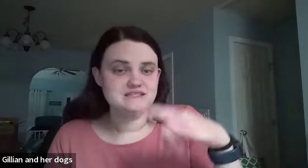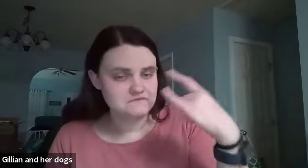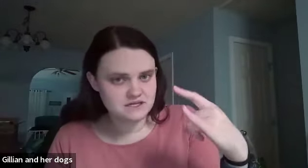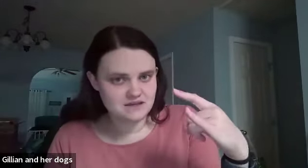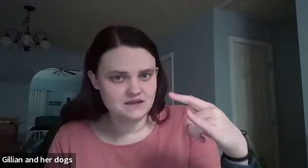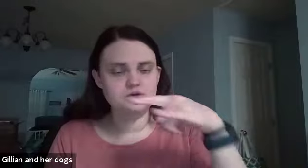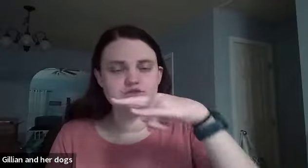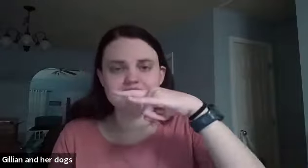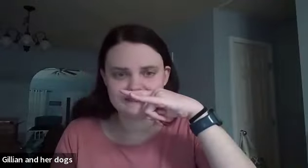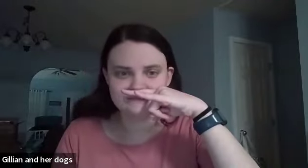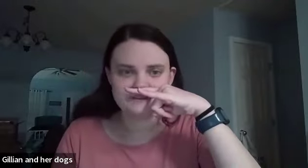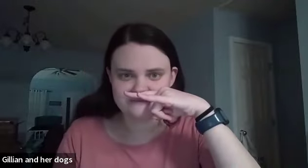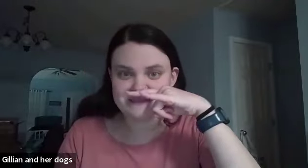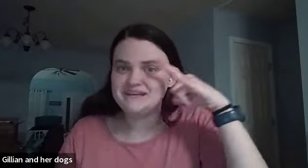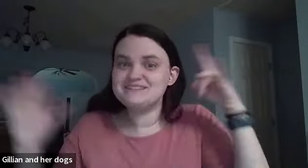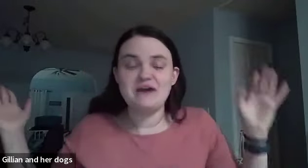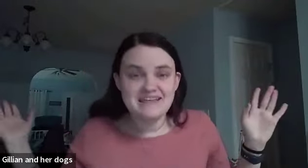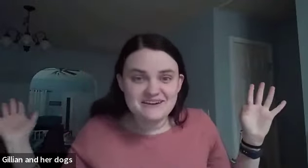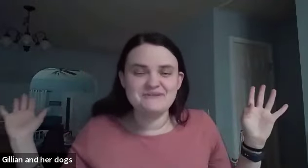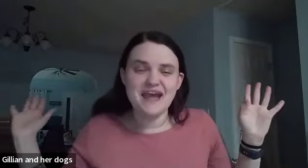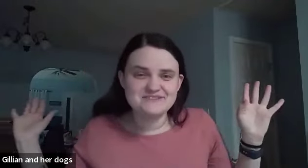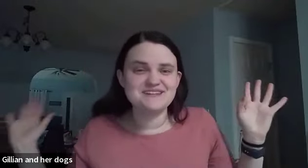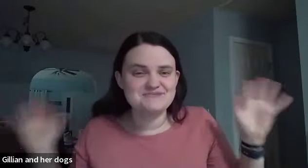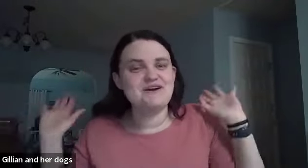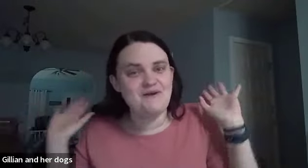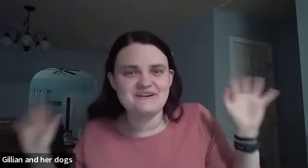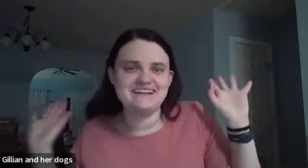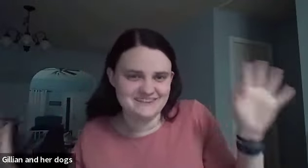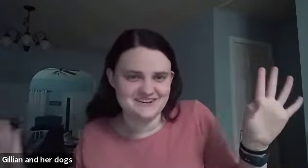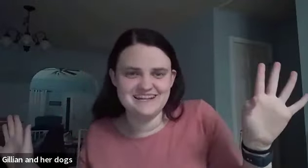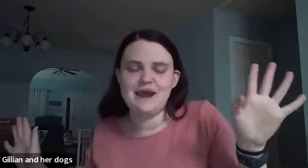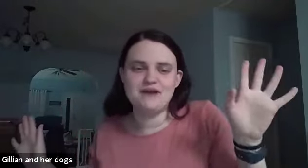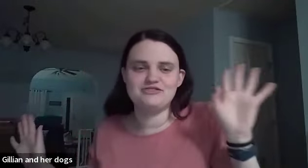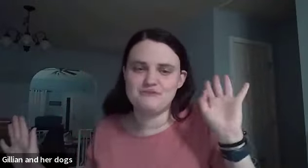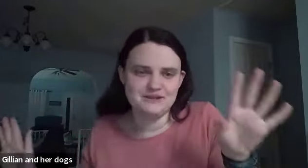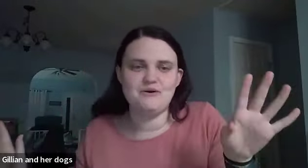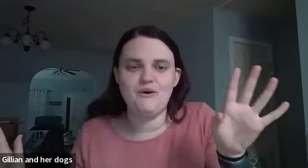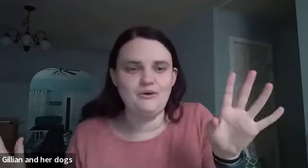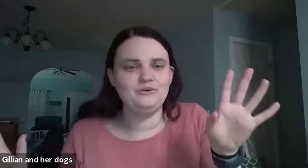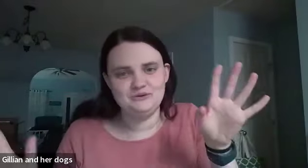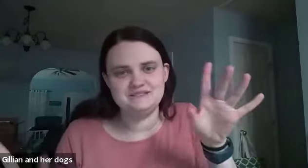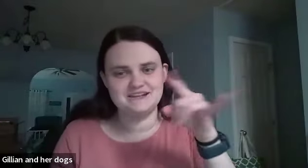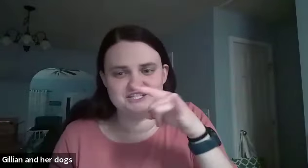sign for kid, which we did with our family. So hey, look, we have a sign we already learned, and I'm not throwing you a whole new set just